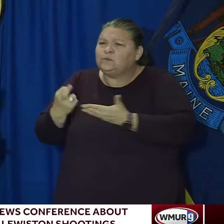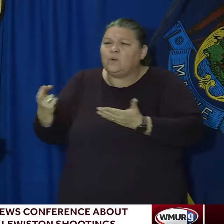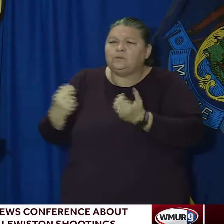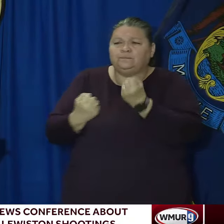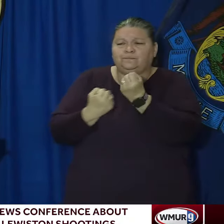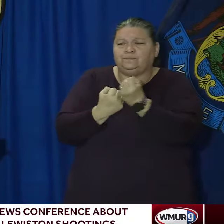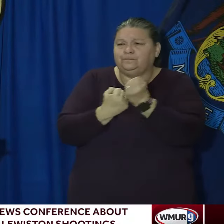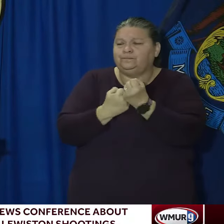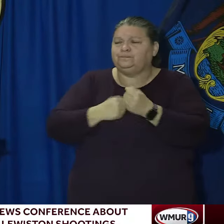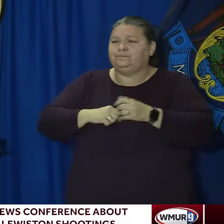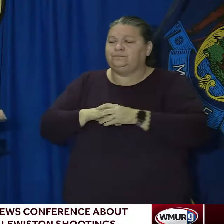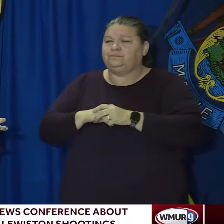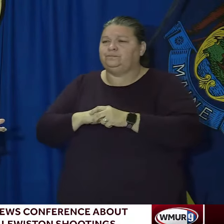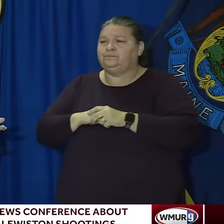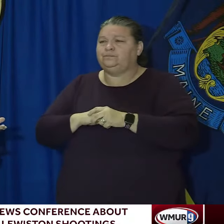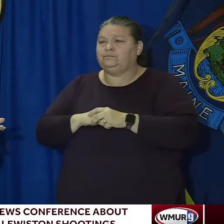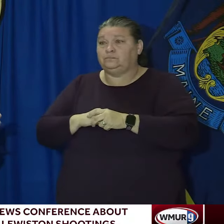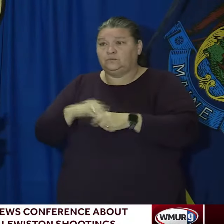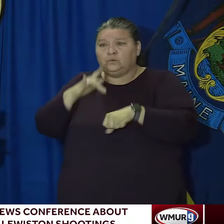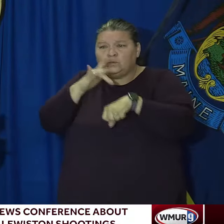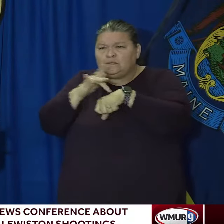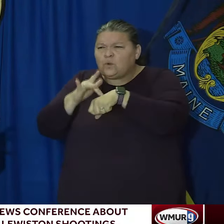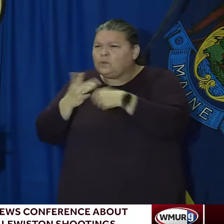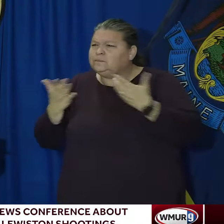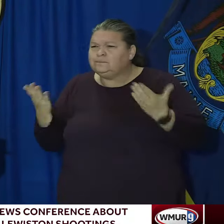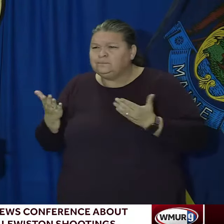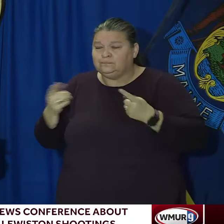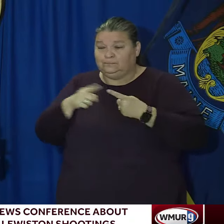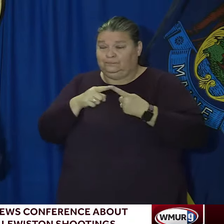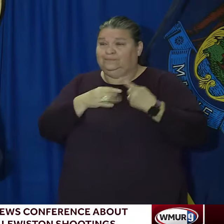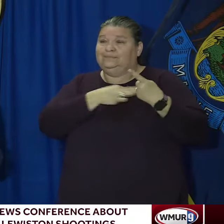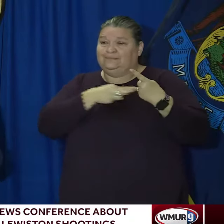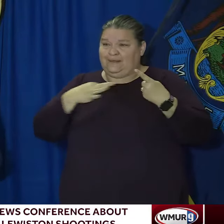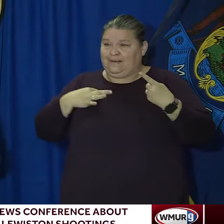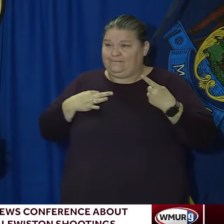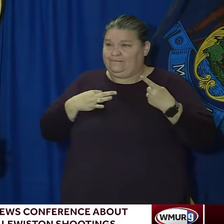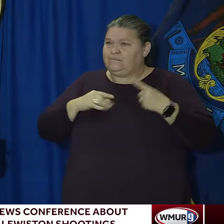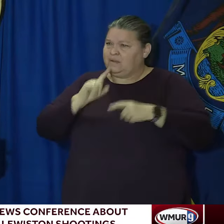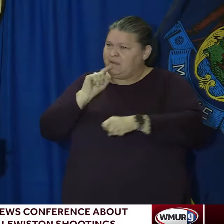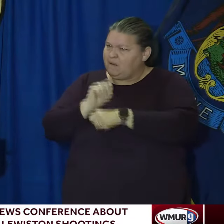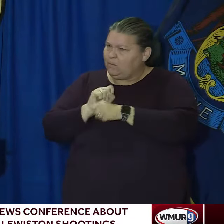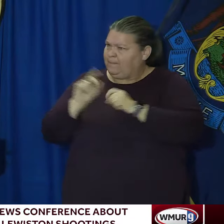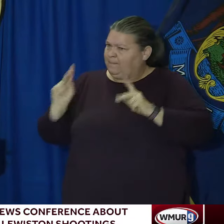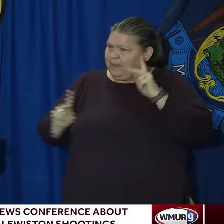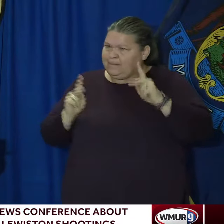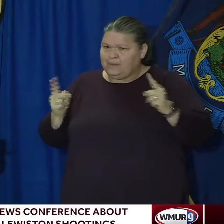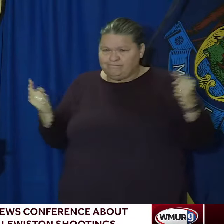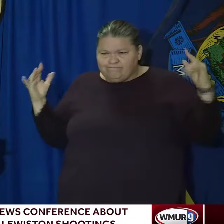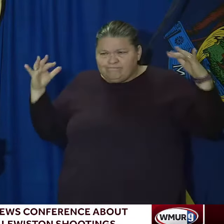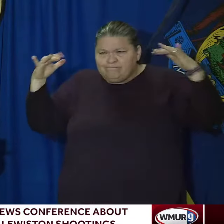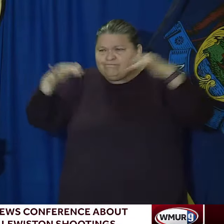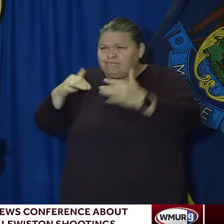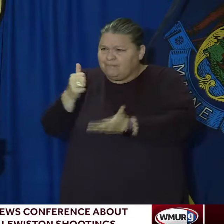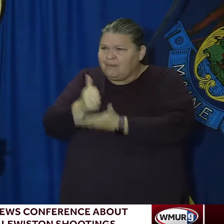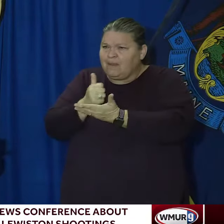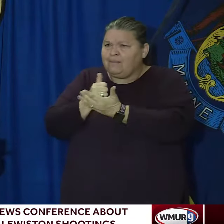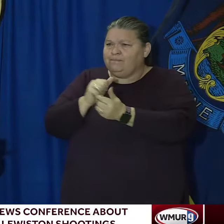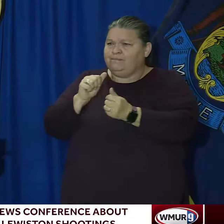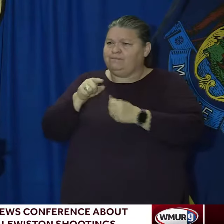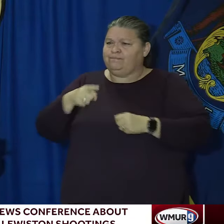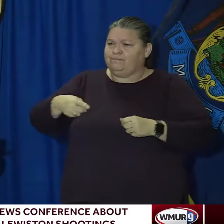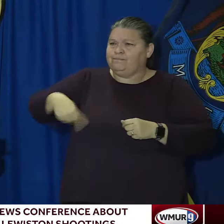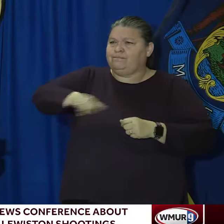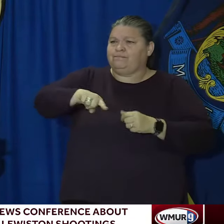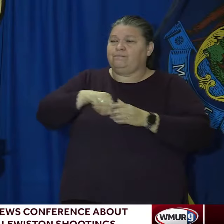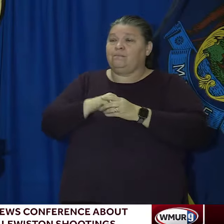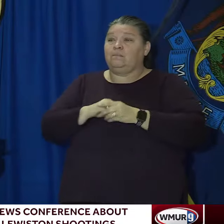Those resources include staff, people, and that includes a mobile medic team that'll